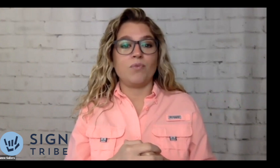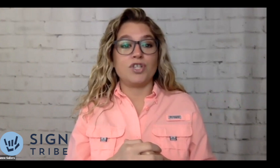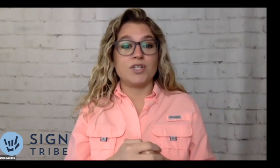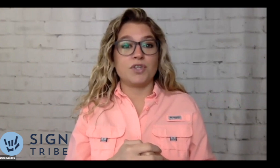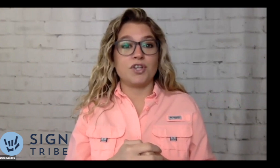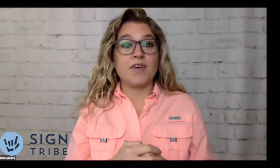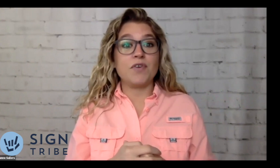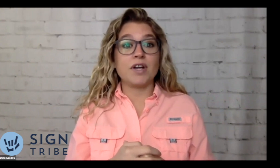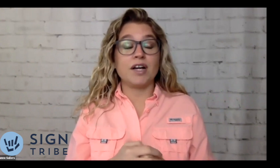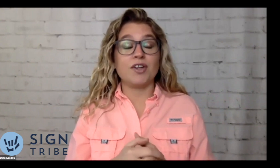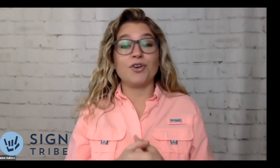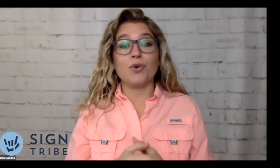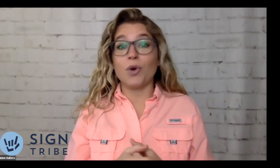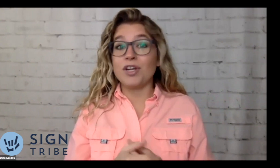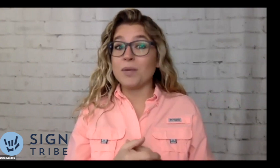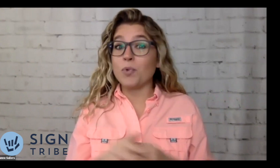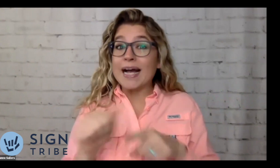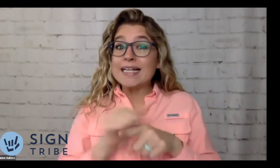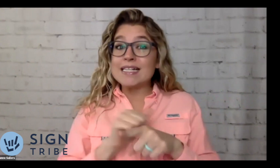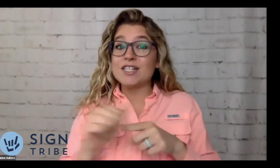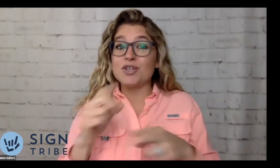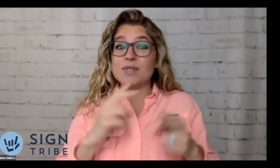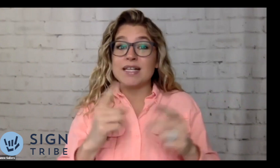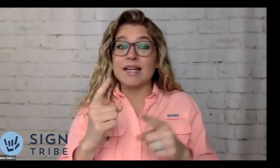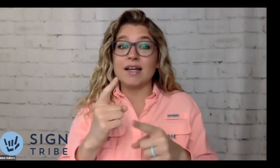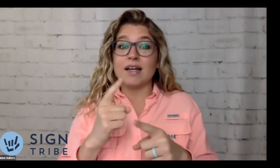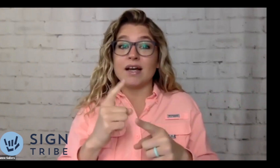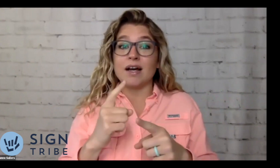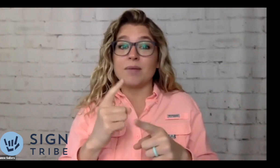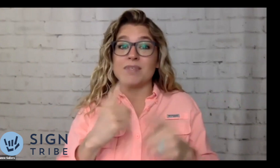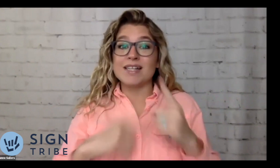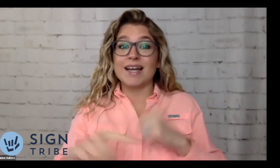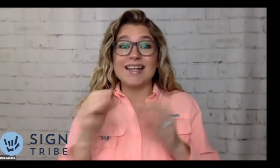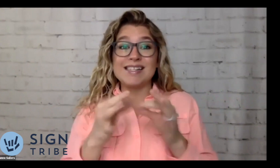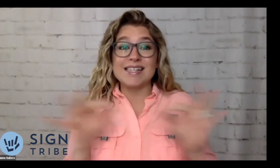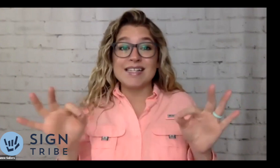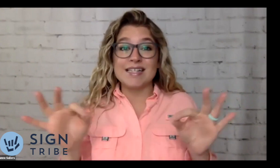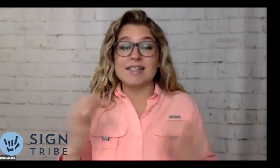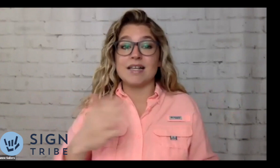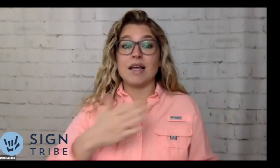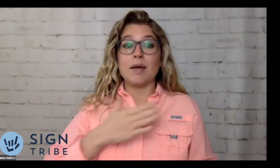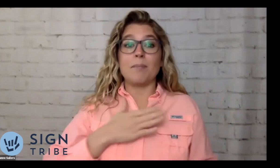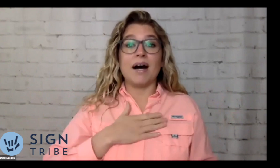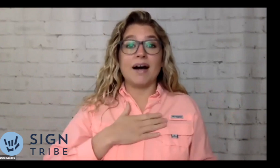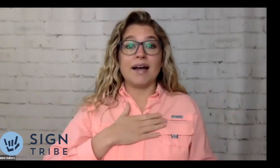just with your favorite color, or you can practice using signing a sentence. My